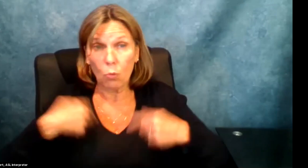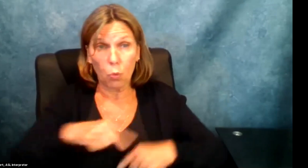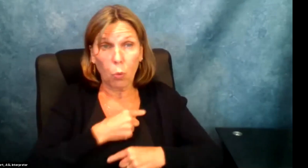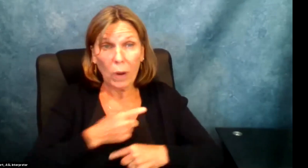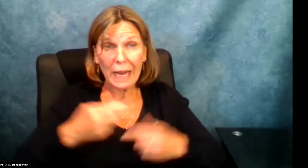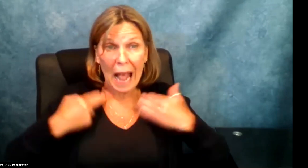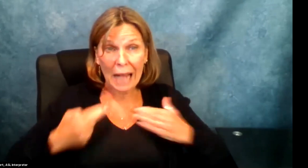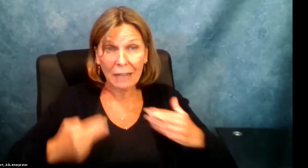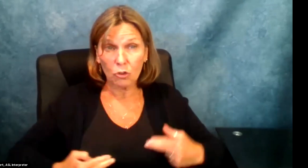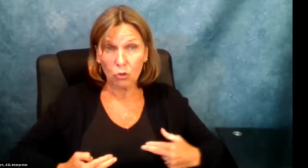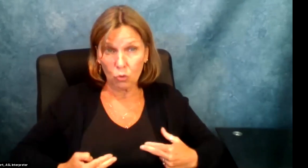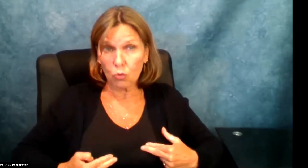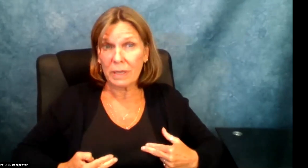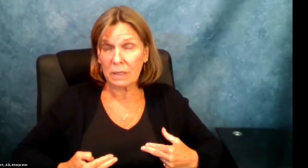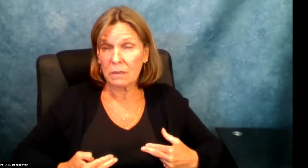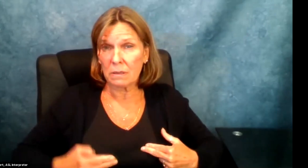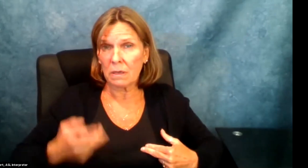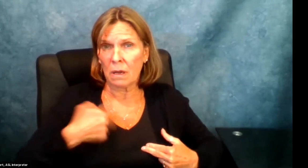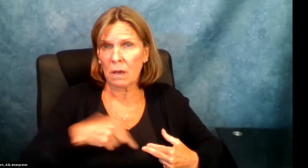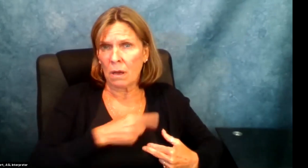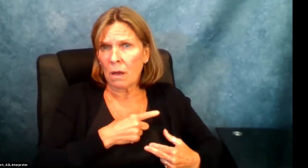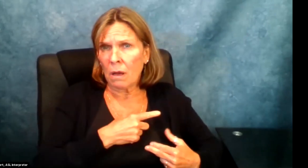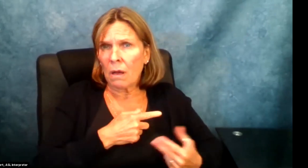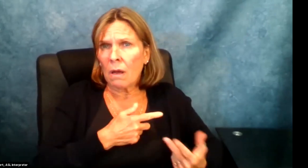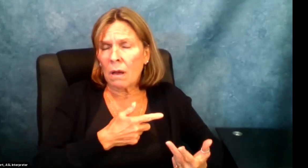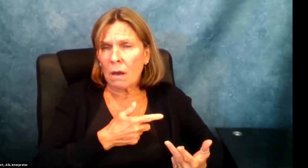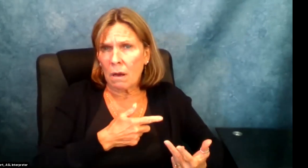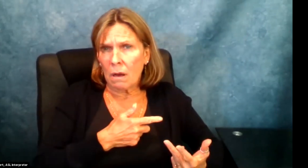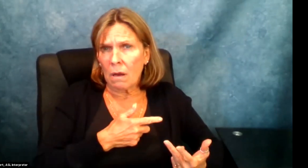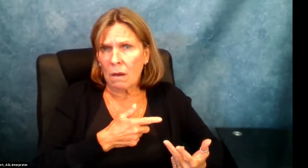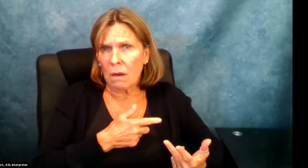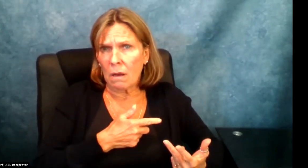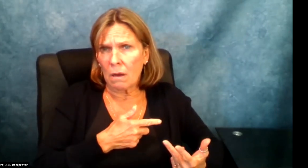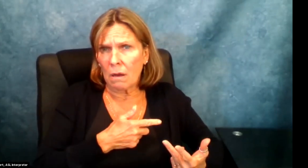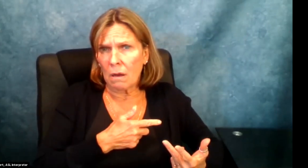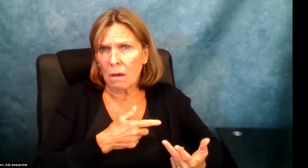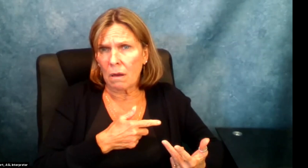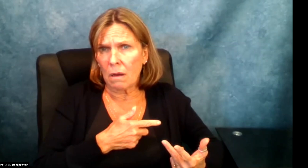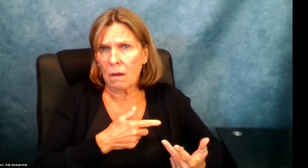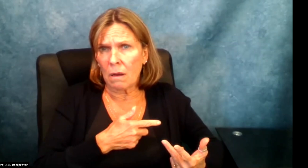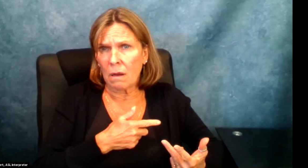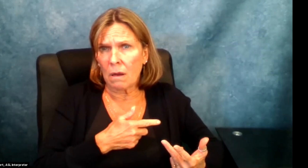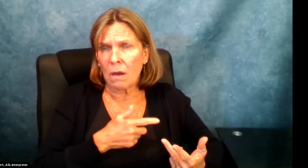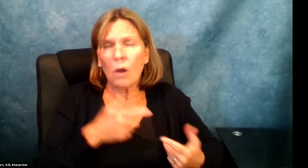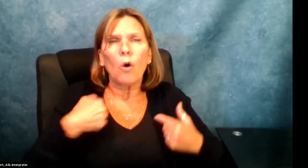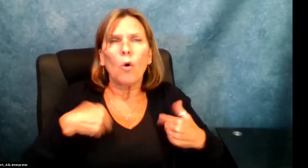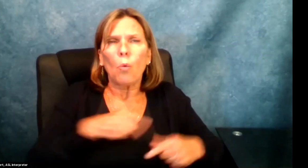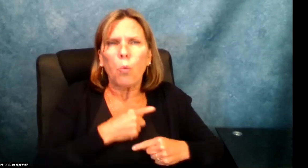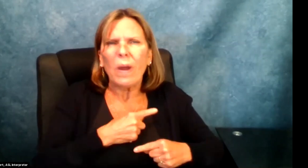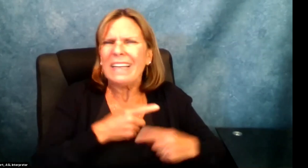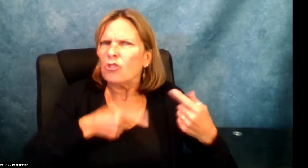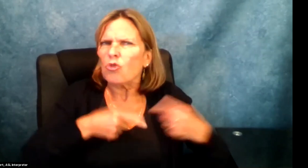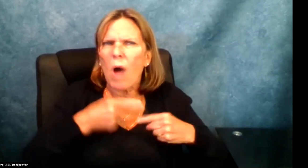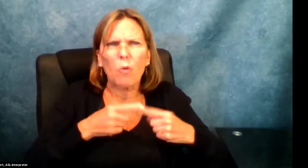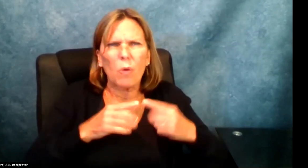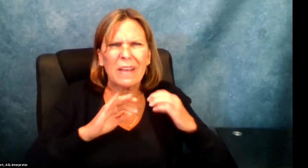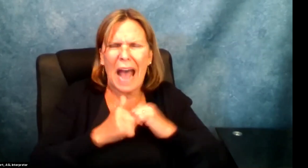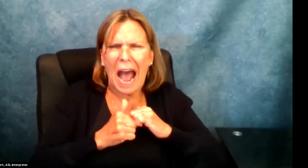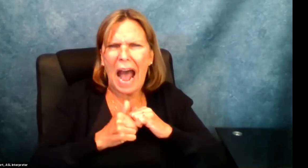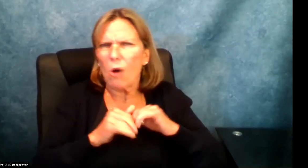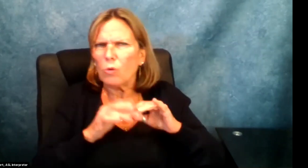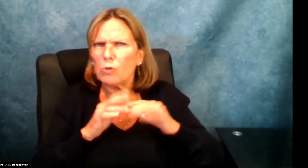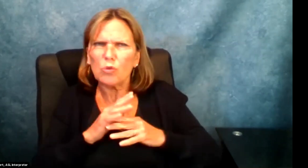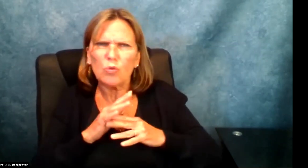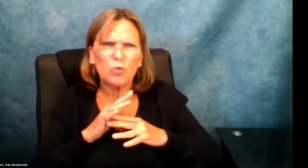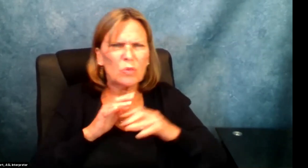with the ability to calculate risk effectively. And I don't say that